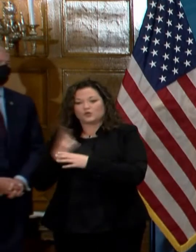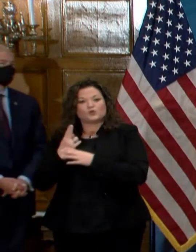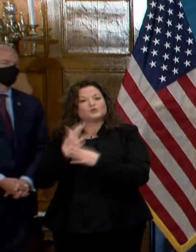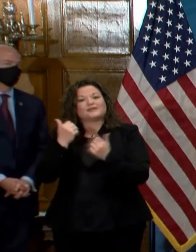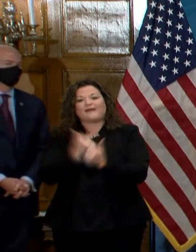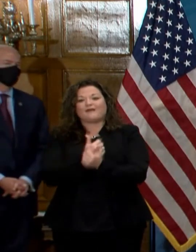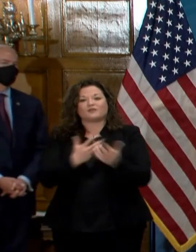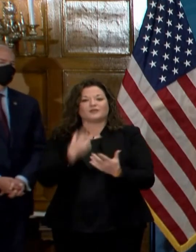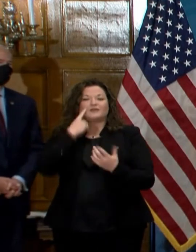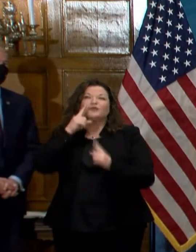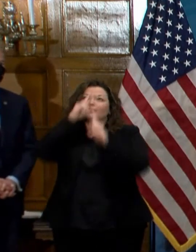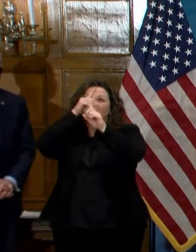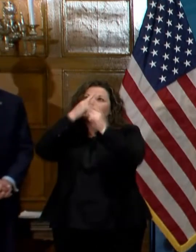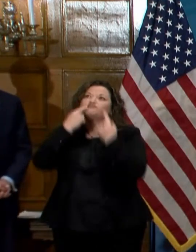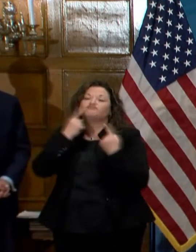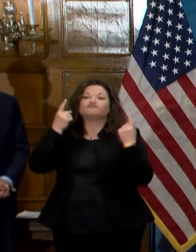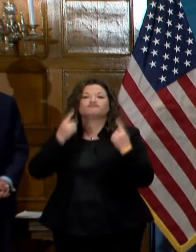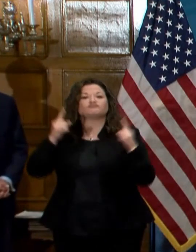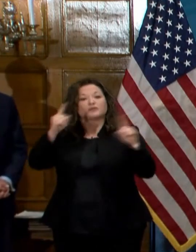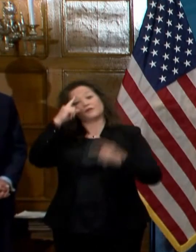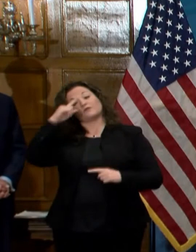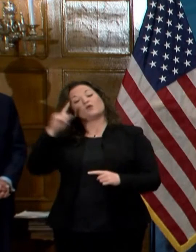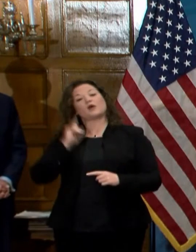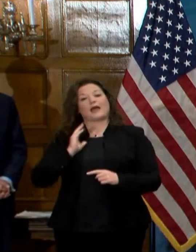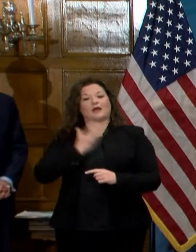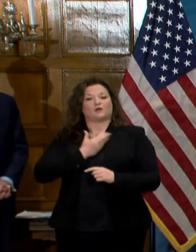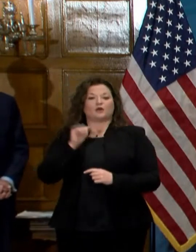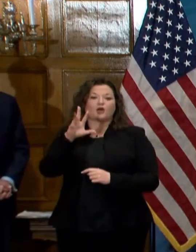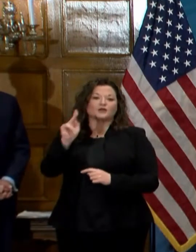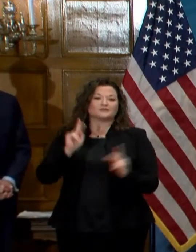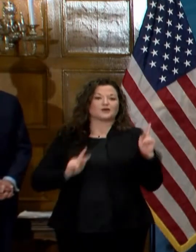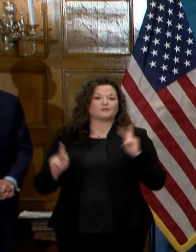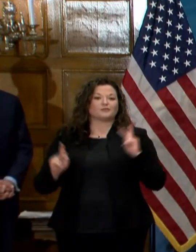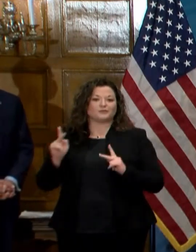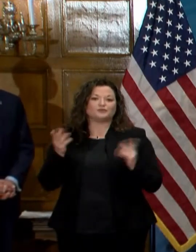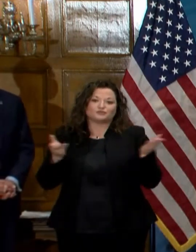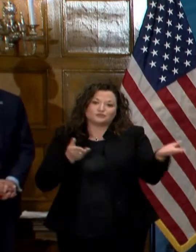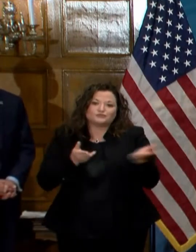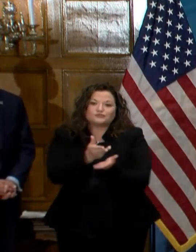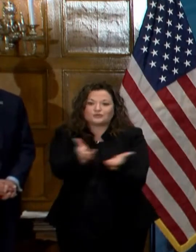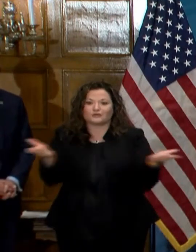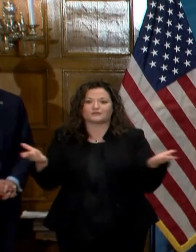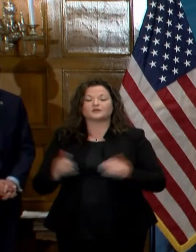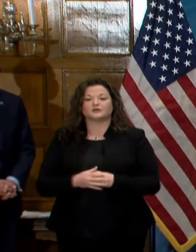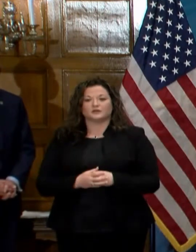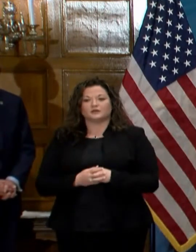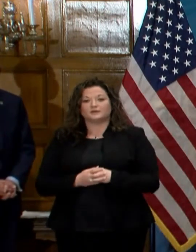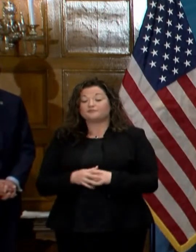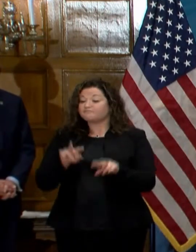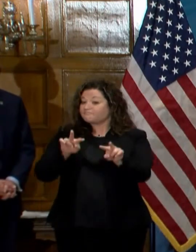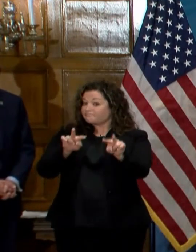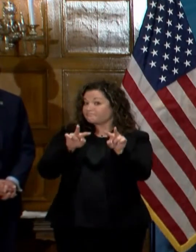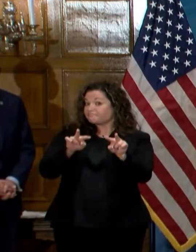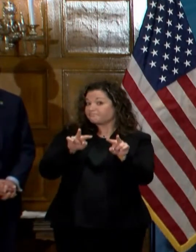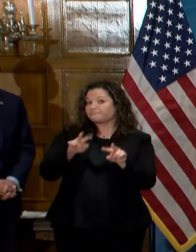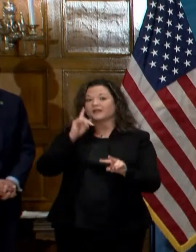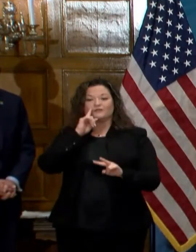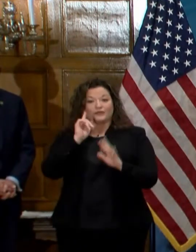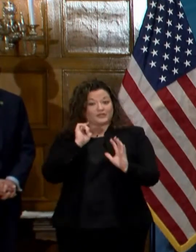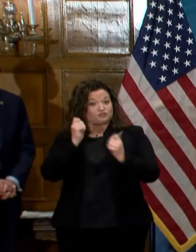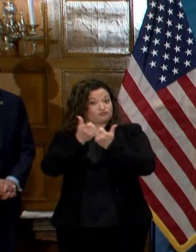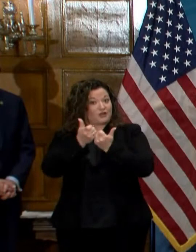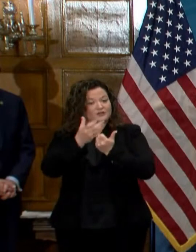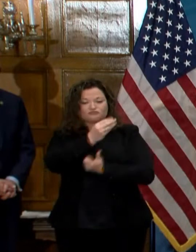get to this so that we're servicing the needs of our fellow Arkansans. So I'm looking forward to the challenge